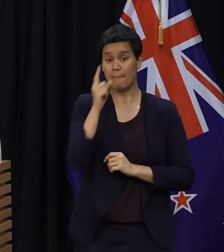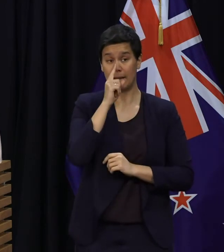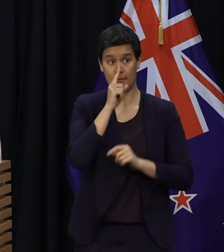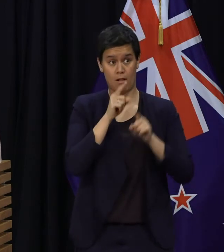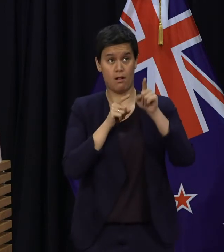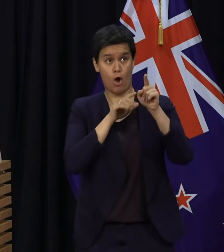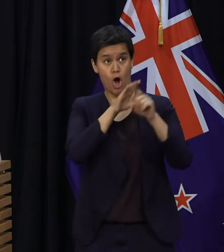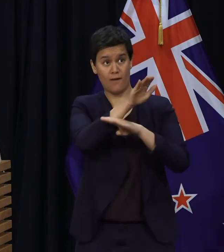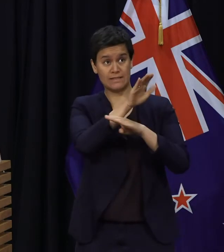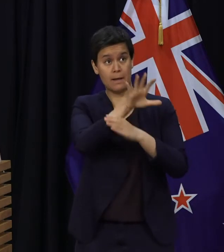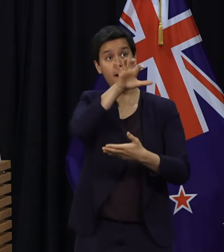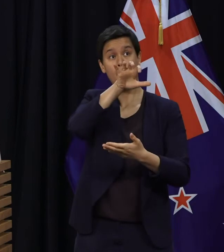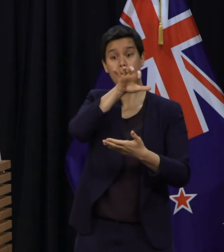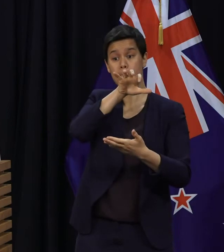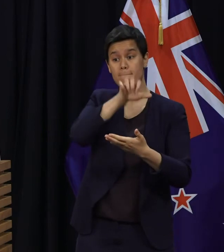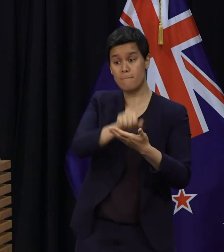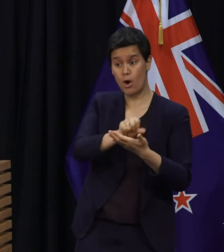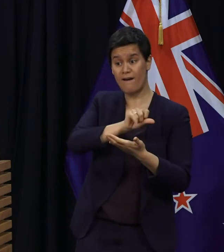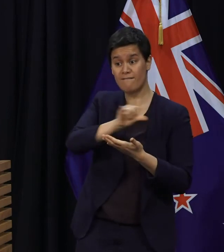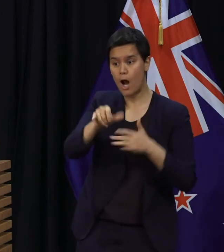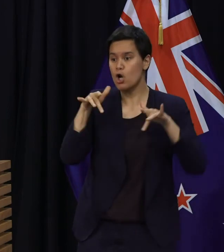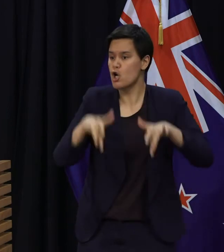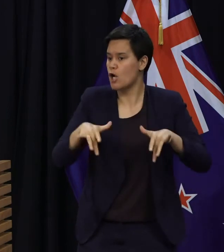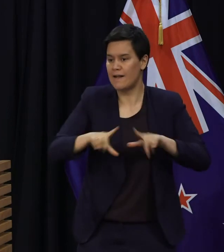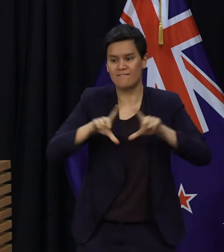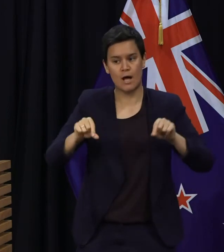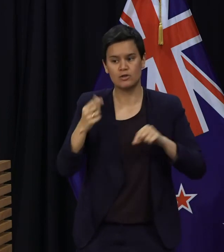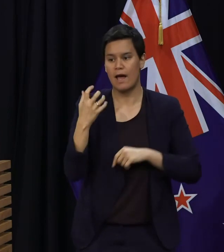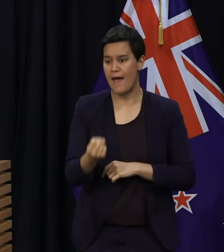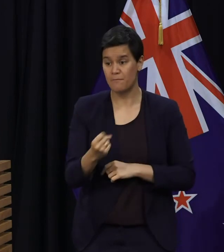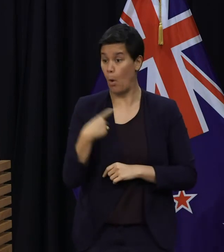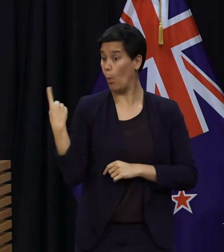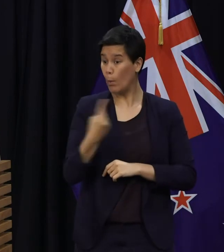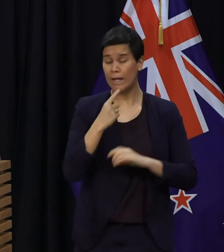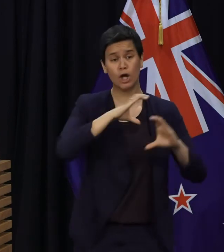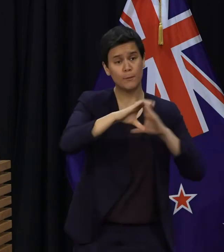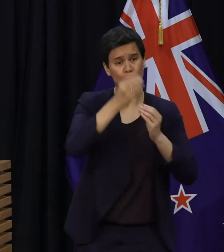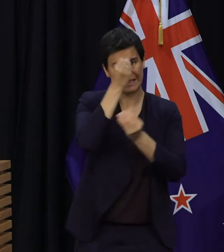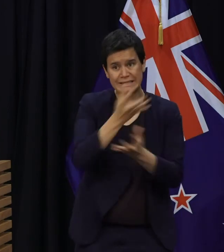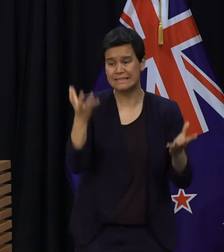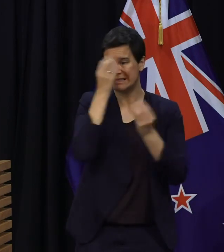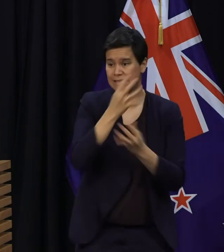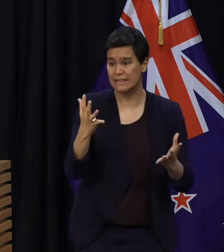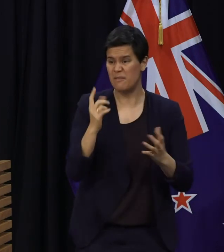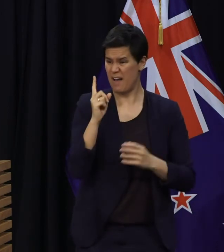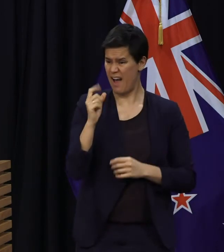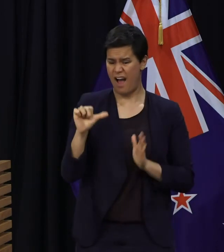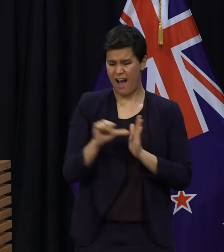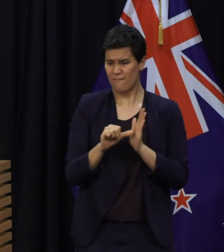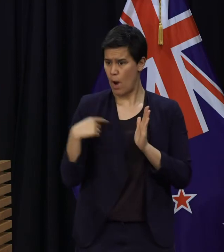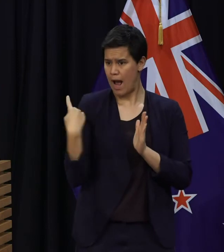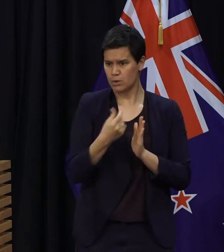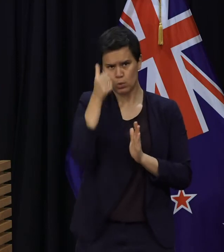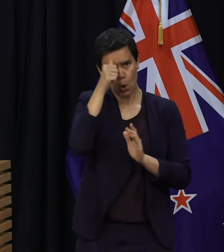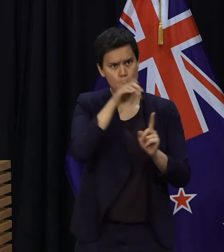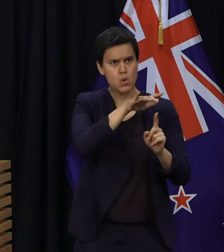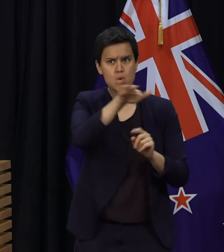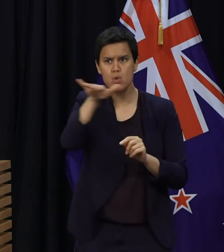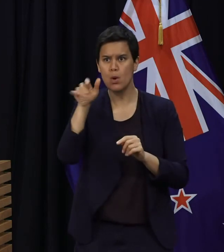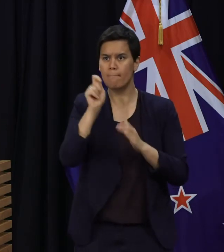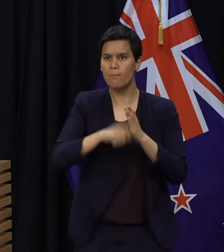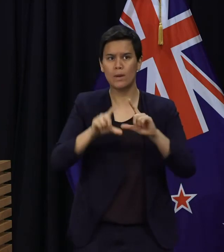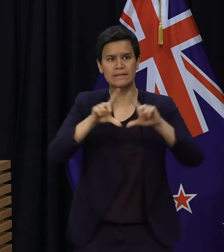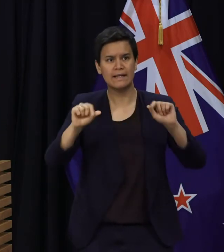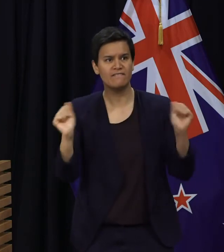much as we could to communicate that out, but it is very hard for us to know precisely who has booked, and in some case, they have been coming in